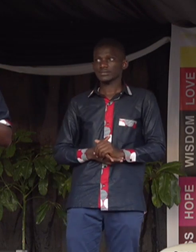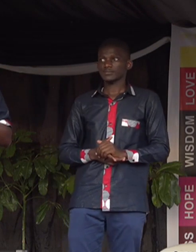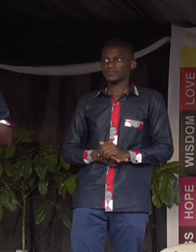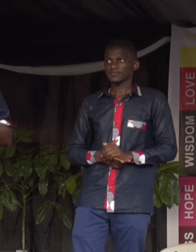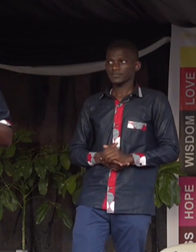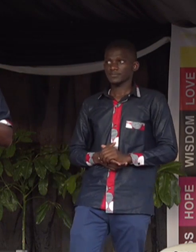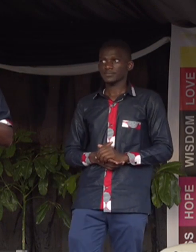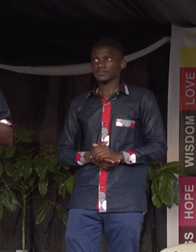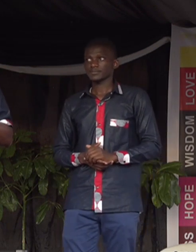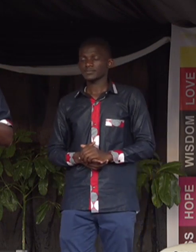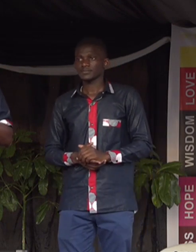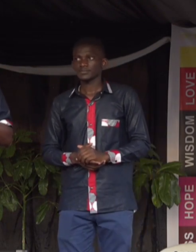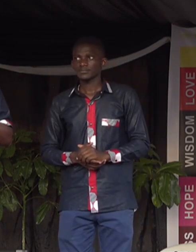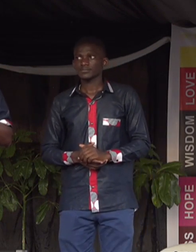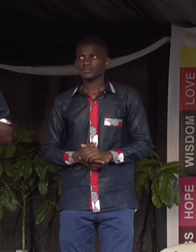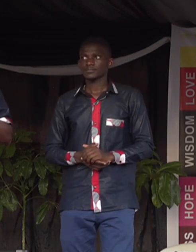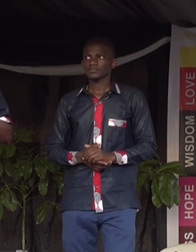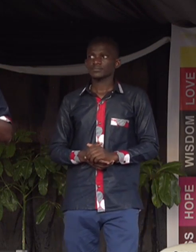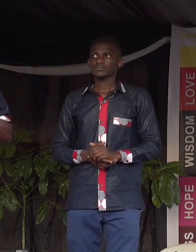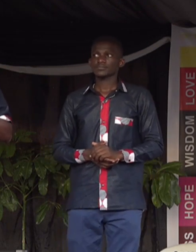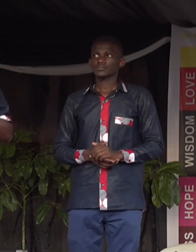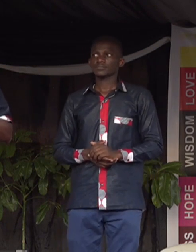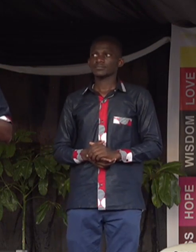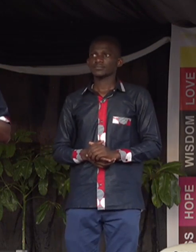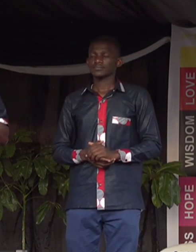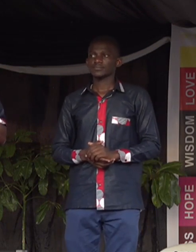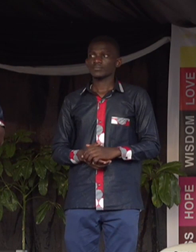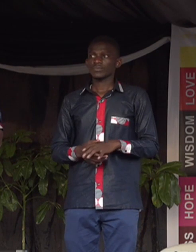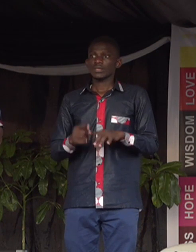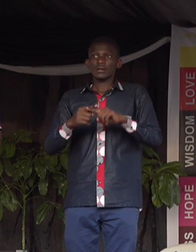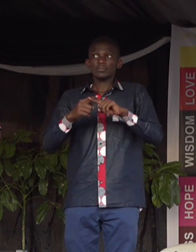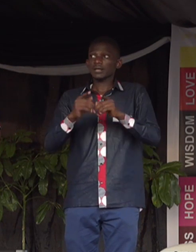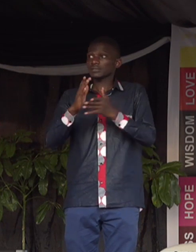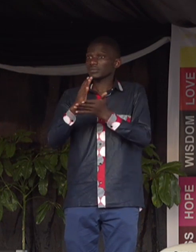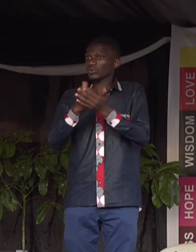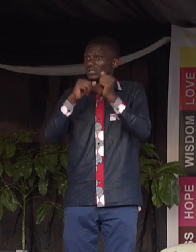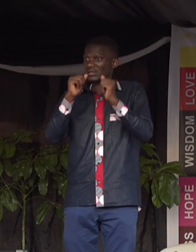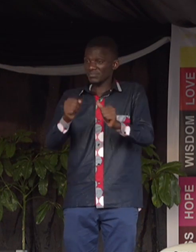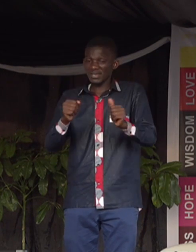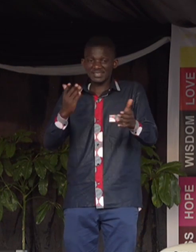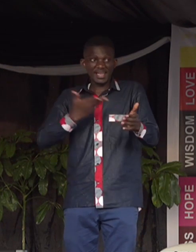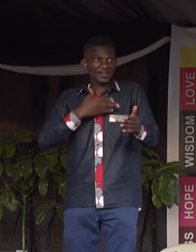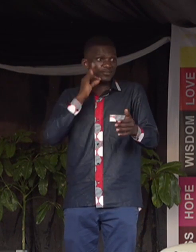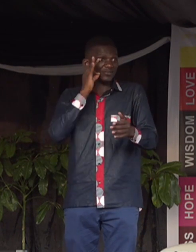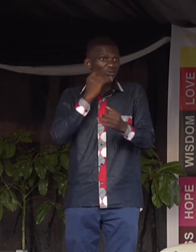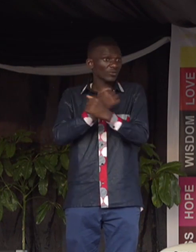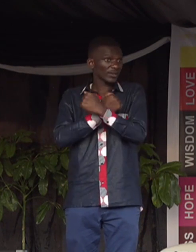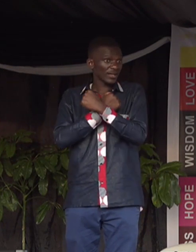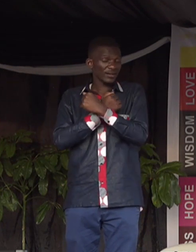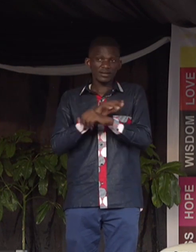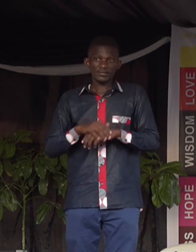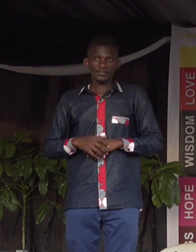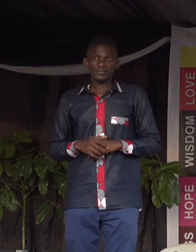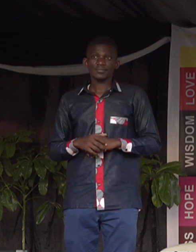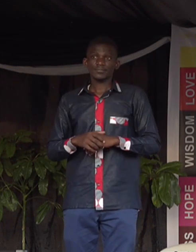to speak or to fail to give you another opportunity to do so because you are perverting us. Nero akubani no bale chibale cha love. But because I must bear that